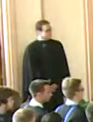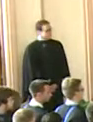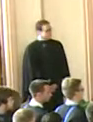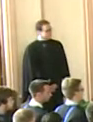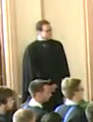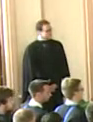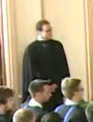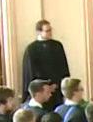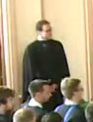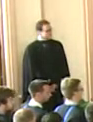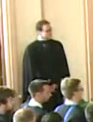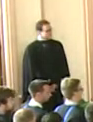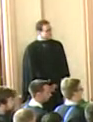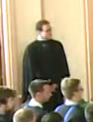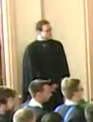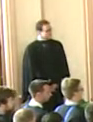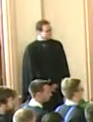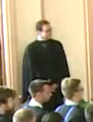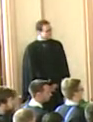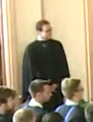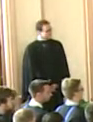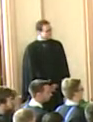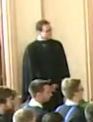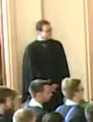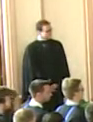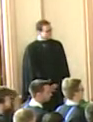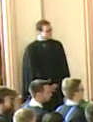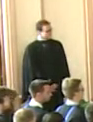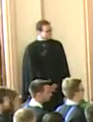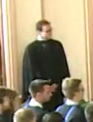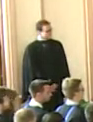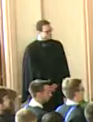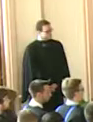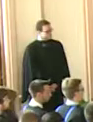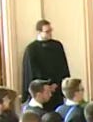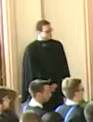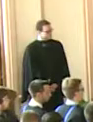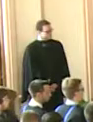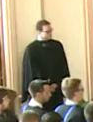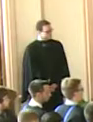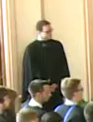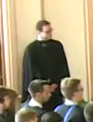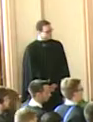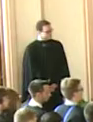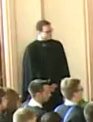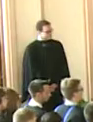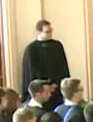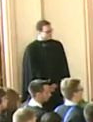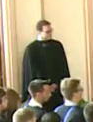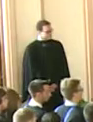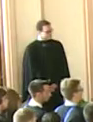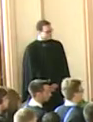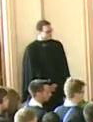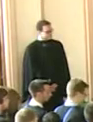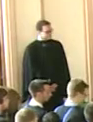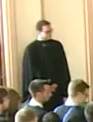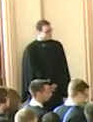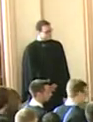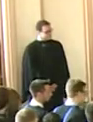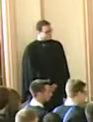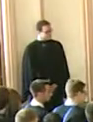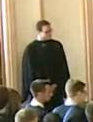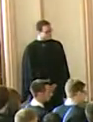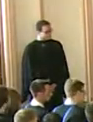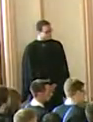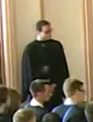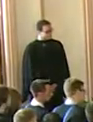Again, congratulations, everyone. We know that you're going to do great things, so please come back often and share what's been happening in your